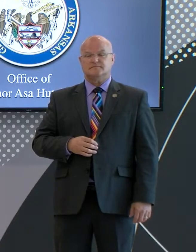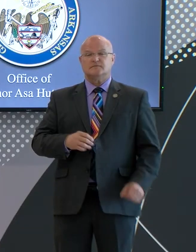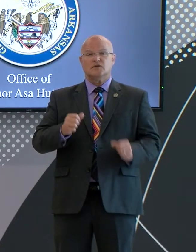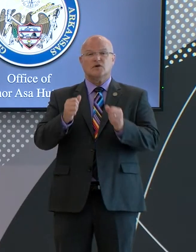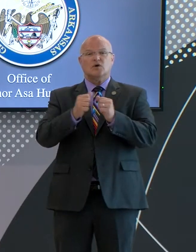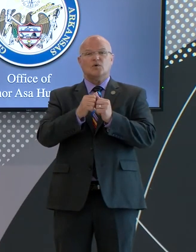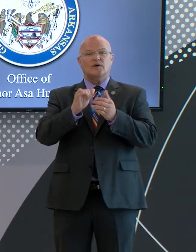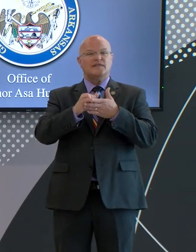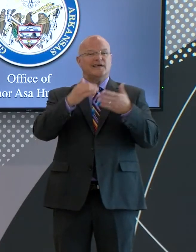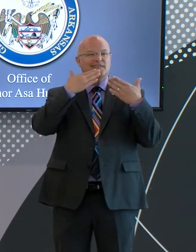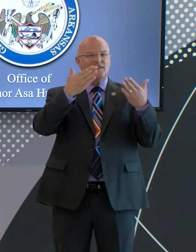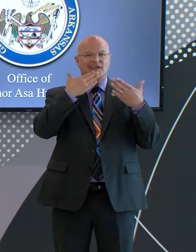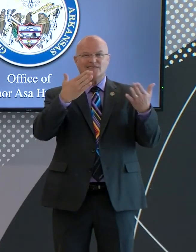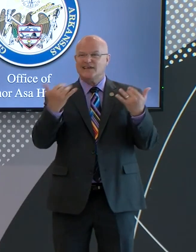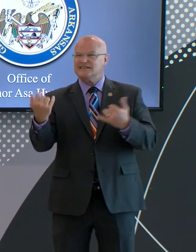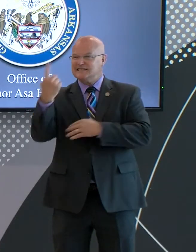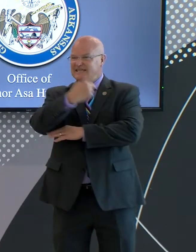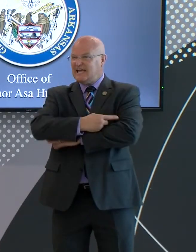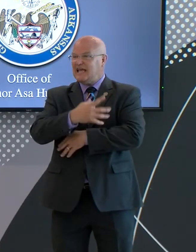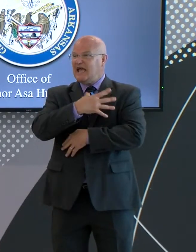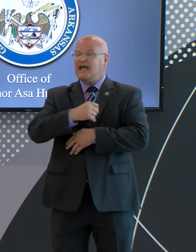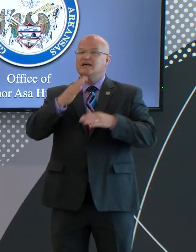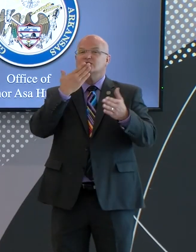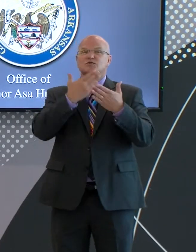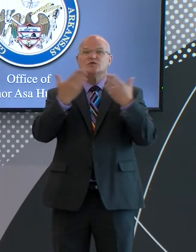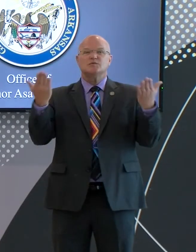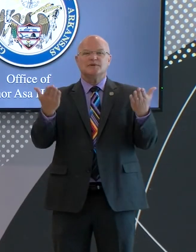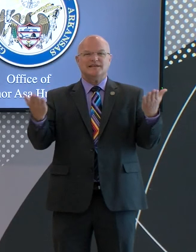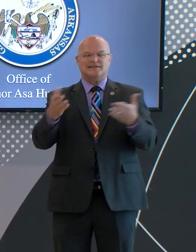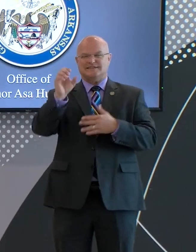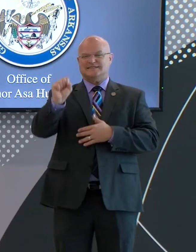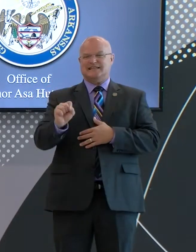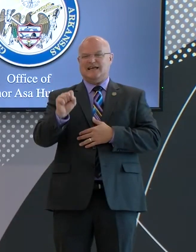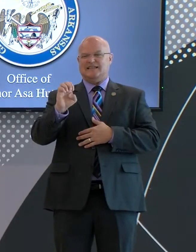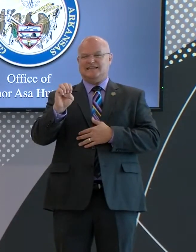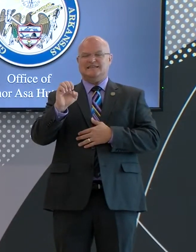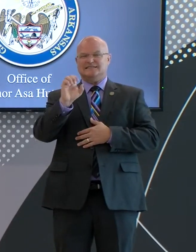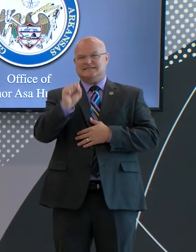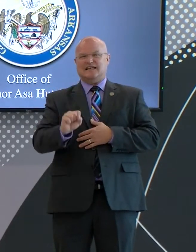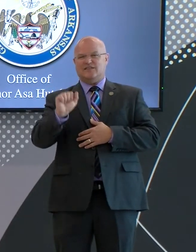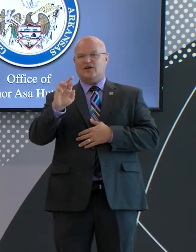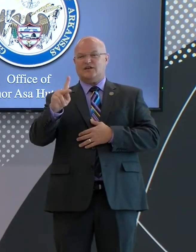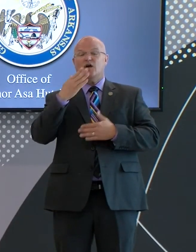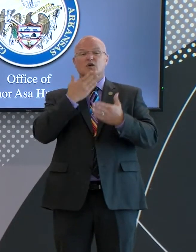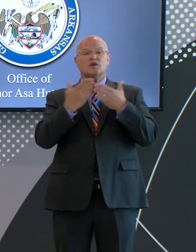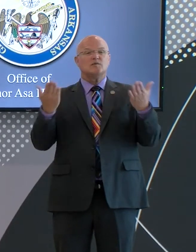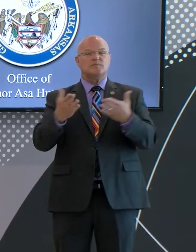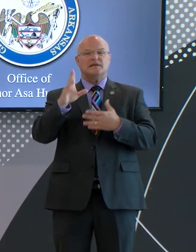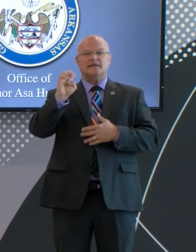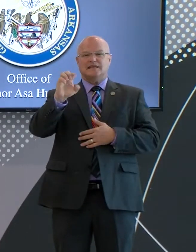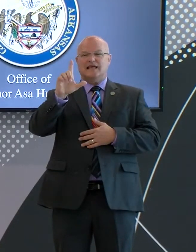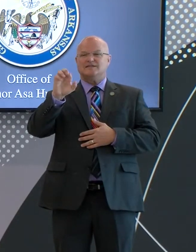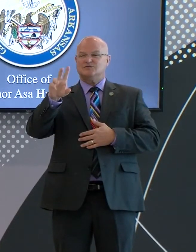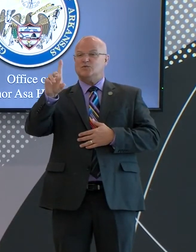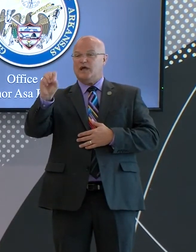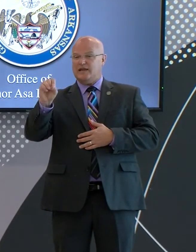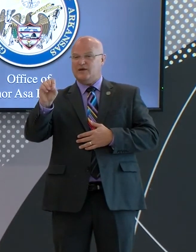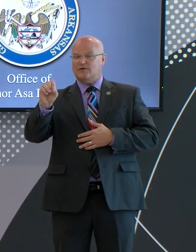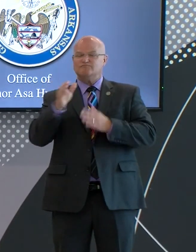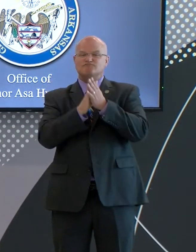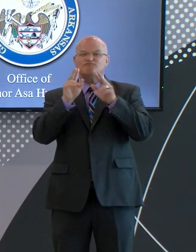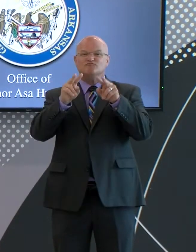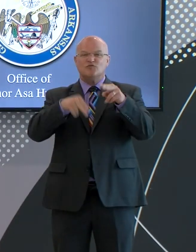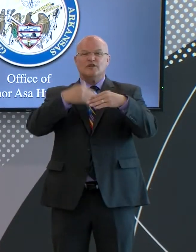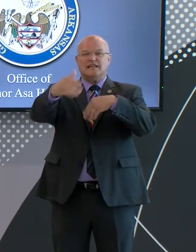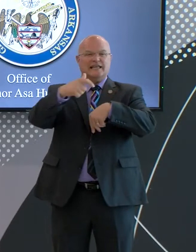With that, thank you today, and it's great to be in South Arkansas. It's good to be in El Dorado, Union County, and we'll look forward to the